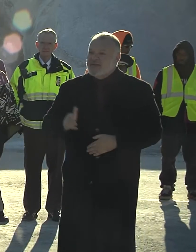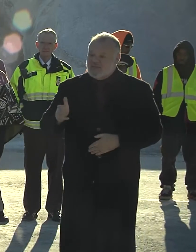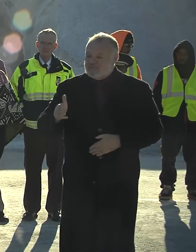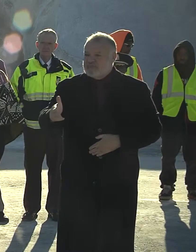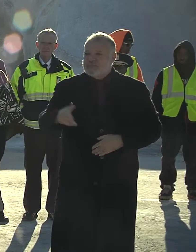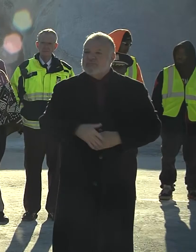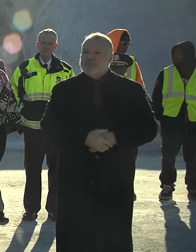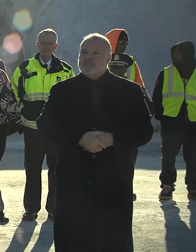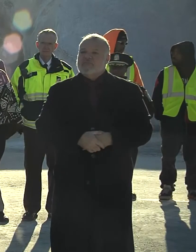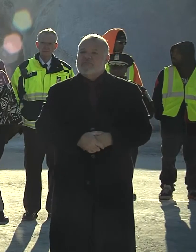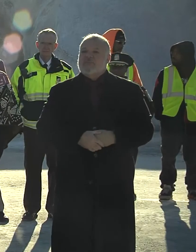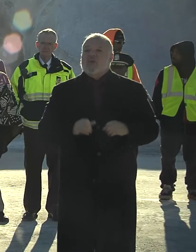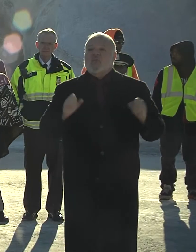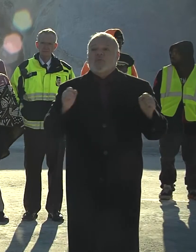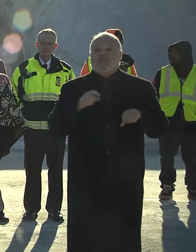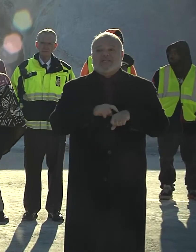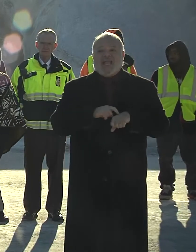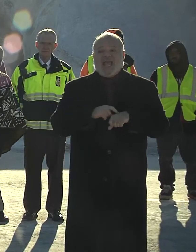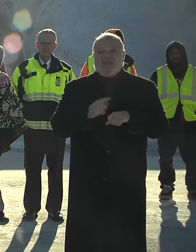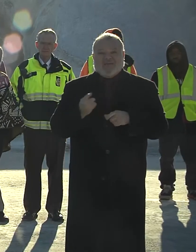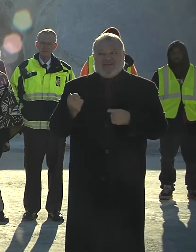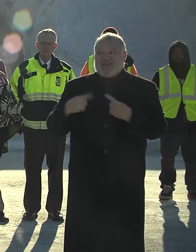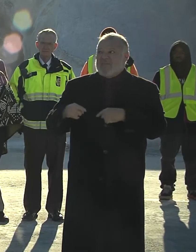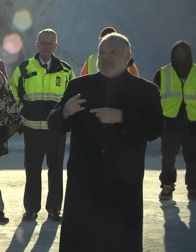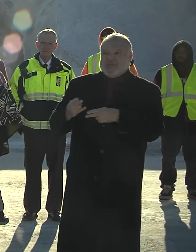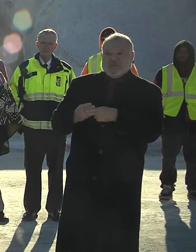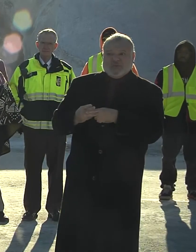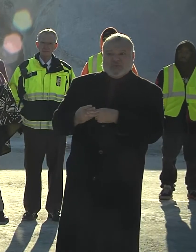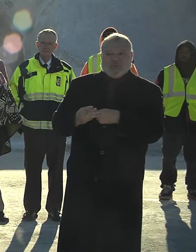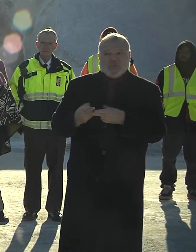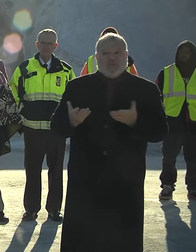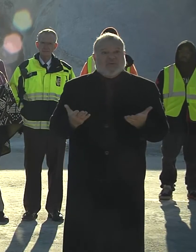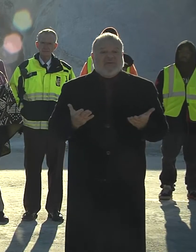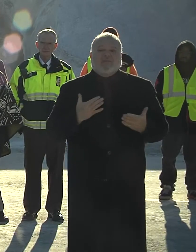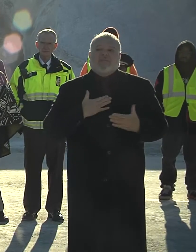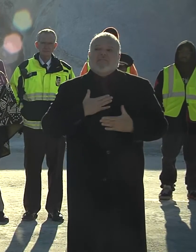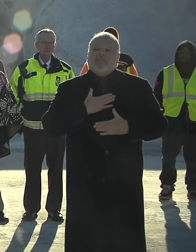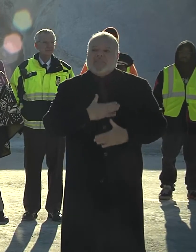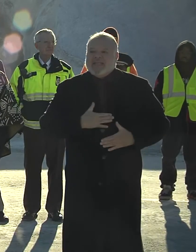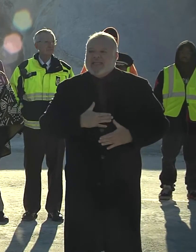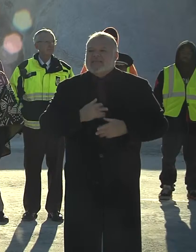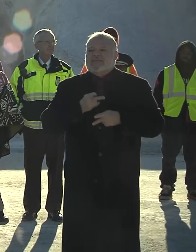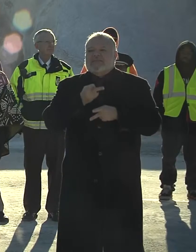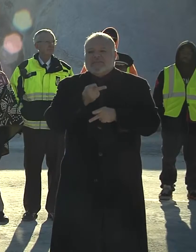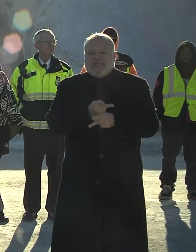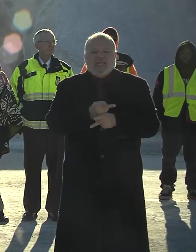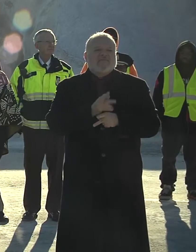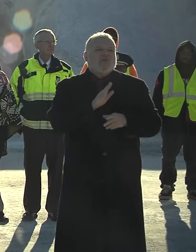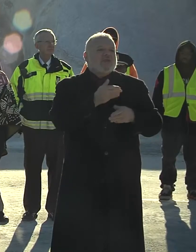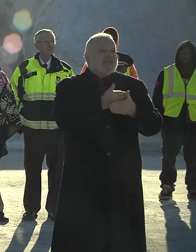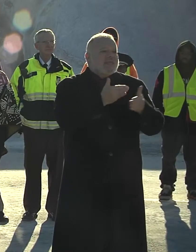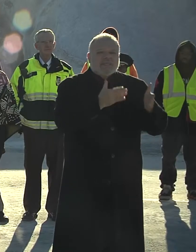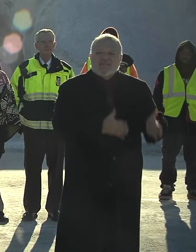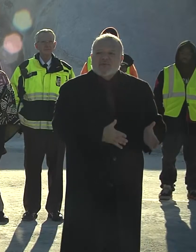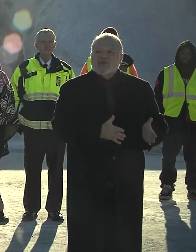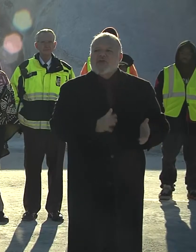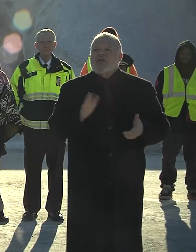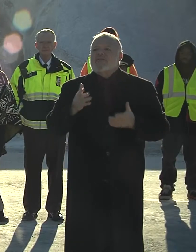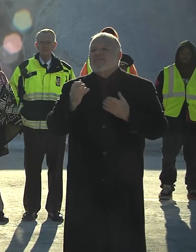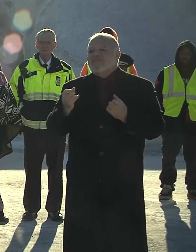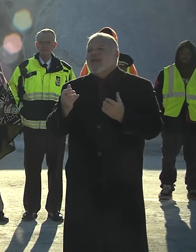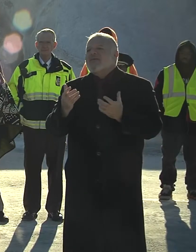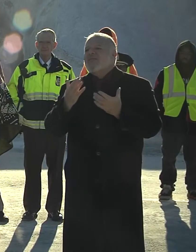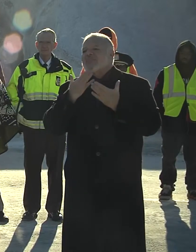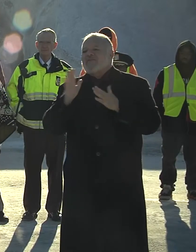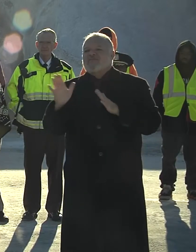and whatever Mother Nature throws at us this season. Please look out for your neighbors, and thank you for doing your part this winter. And with that, I'll